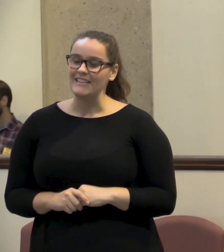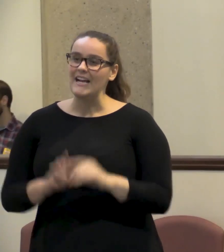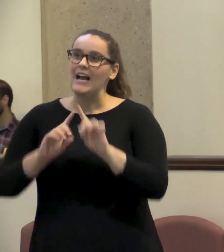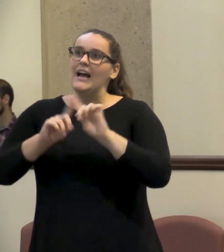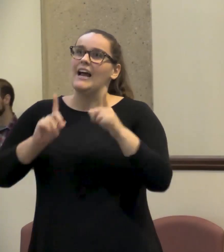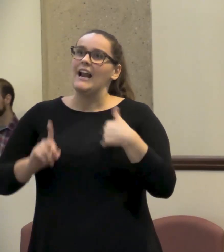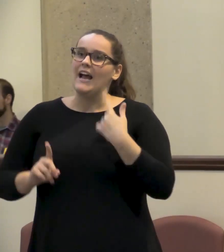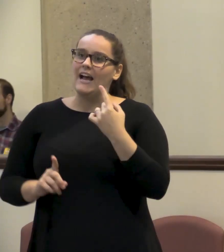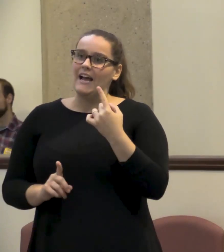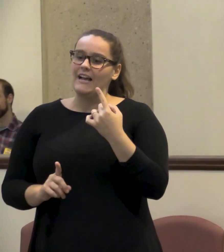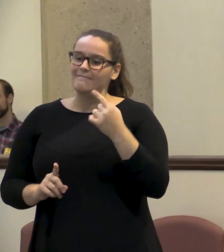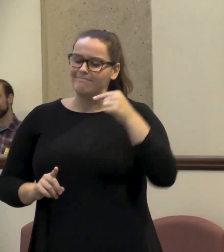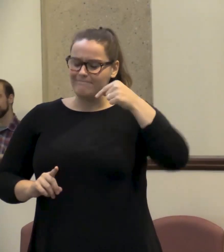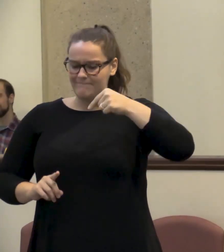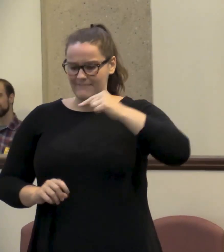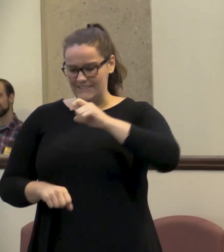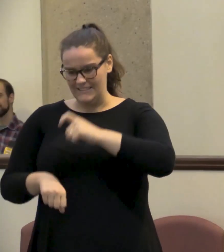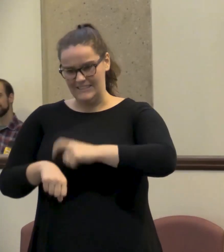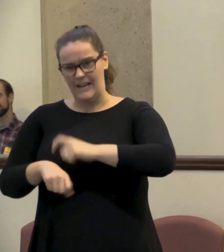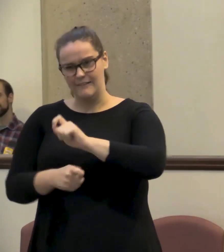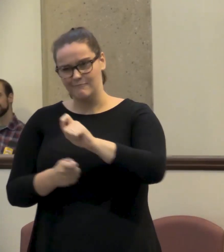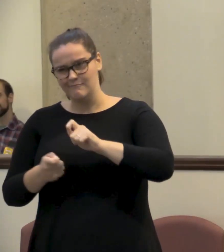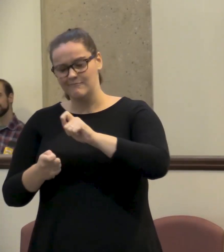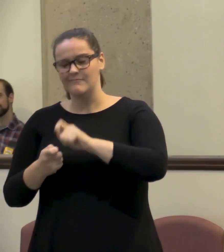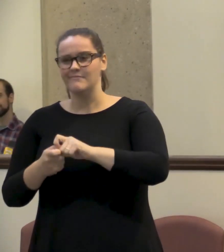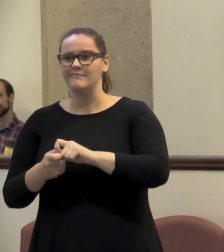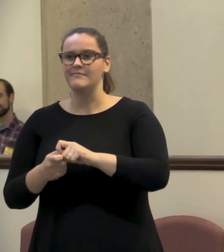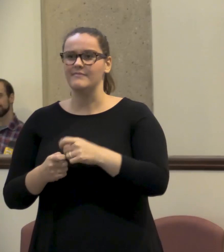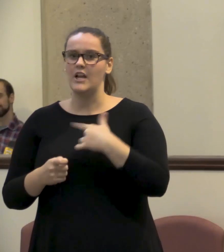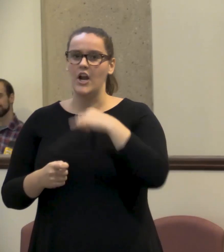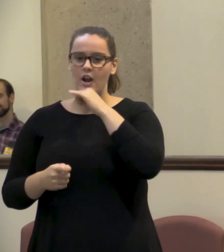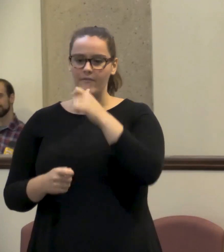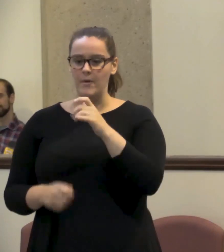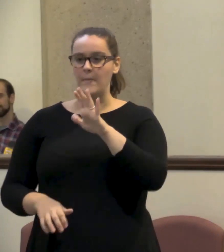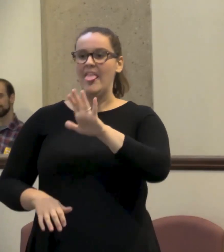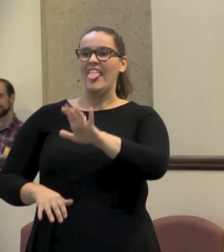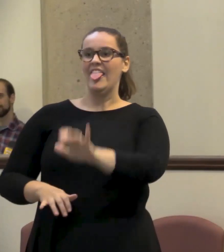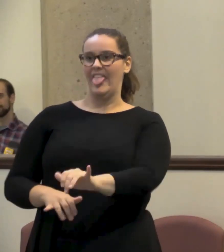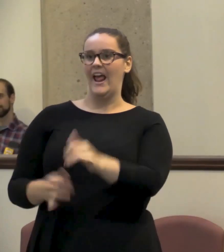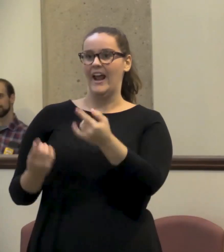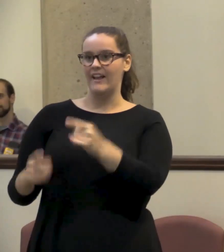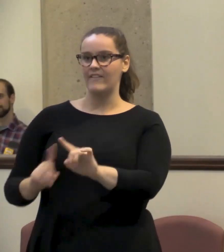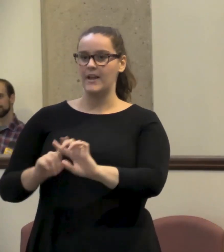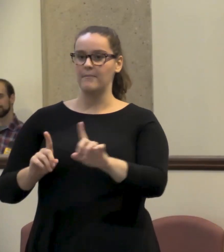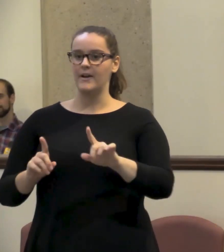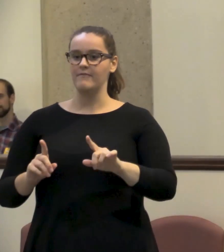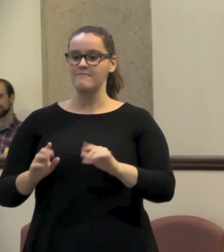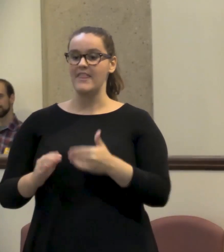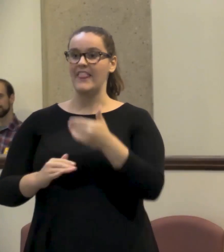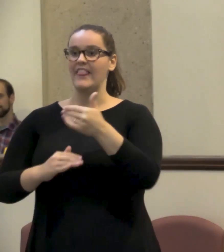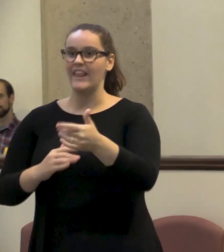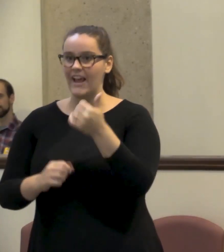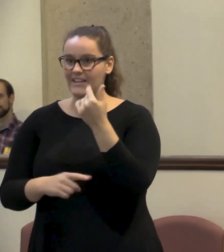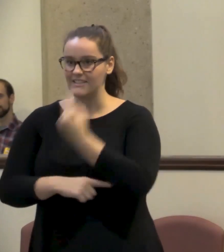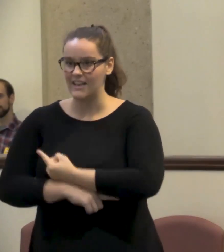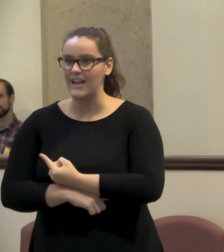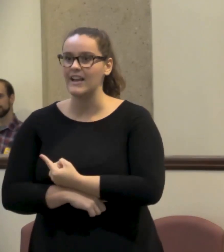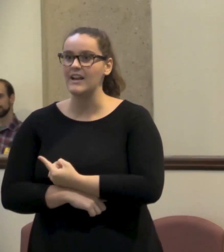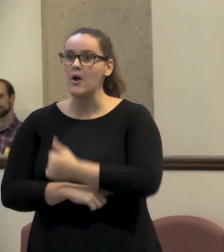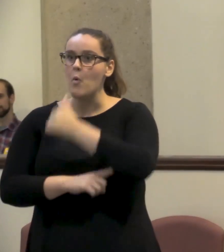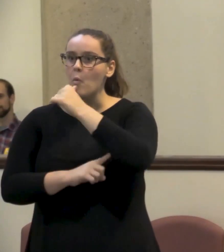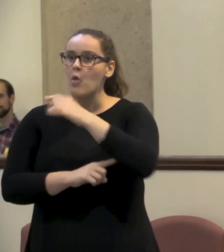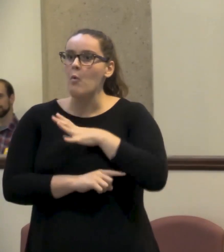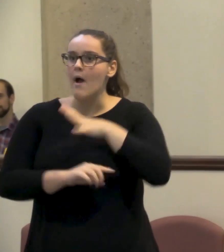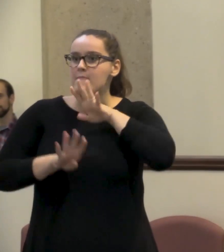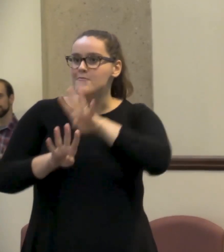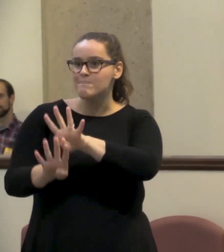I mark this period not from that moment, but rather from the next day, January 21st, with the great Women's March